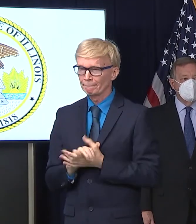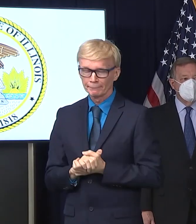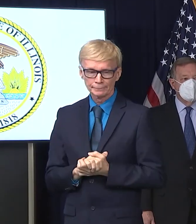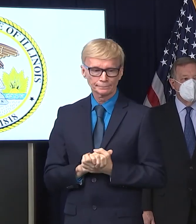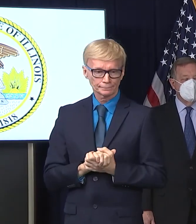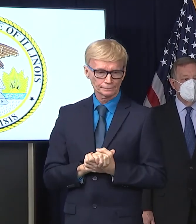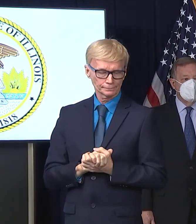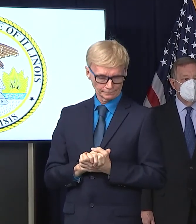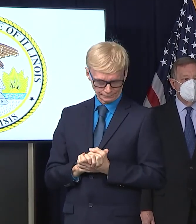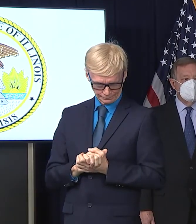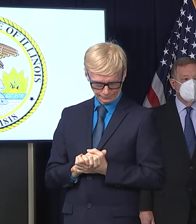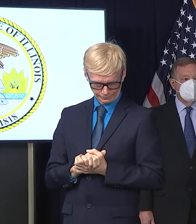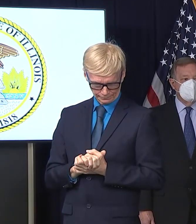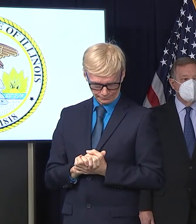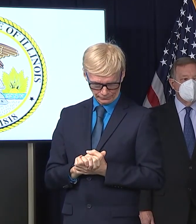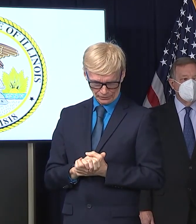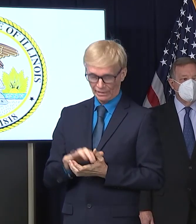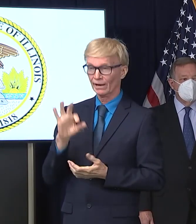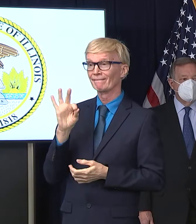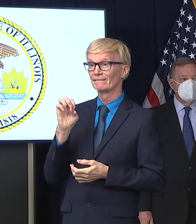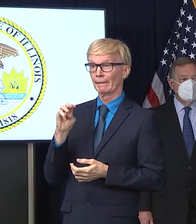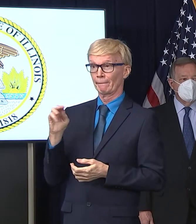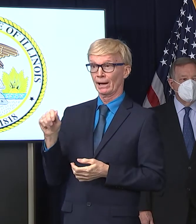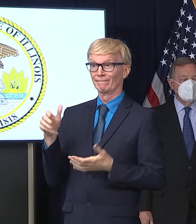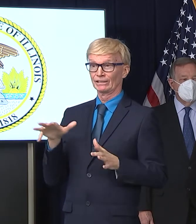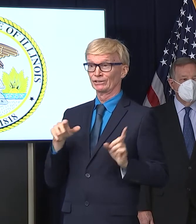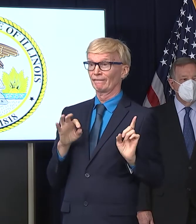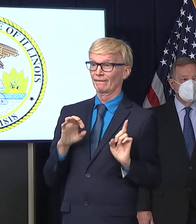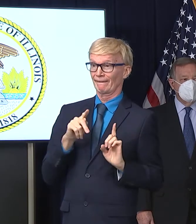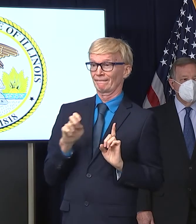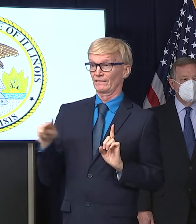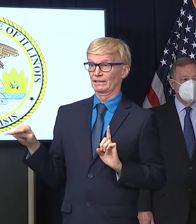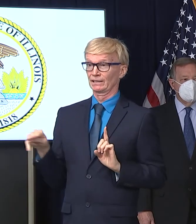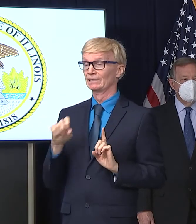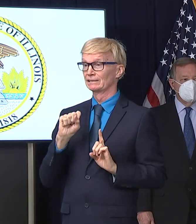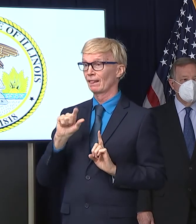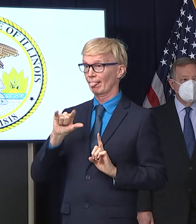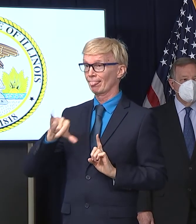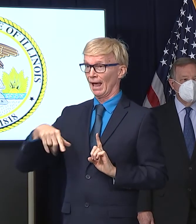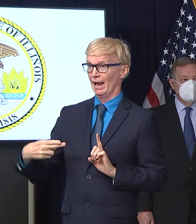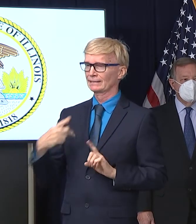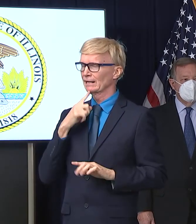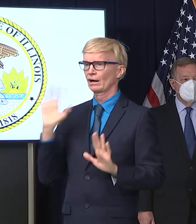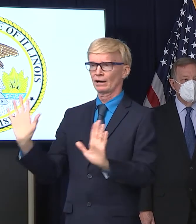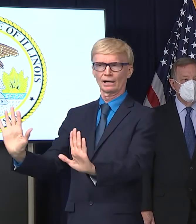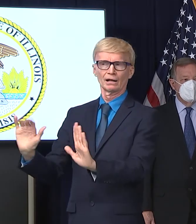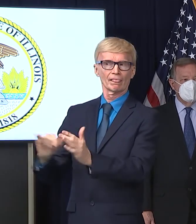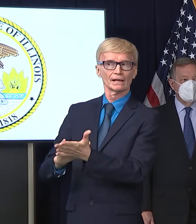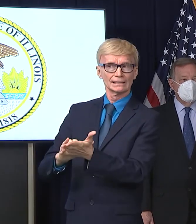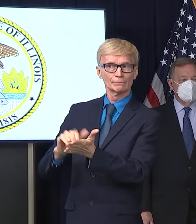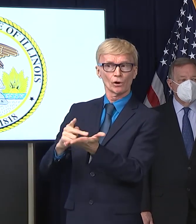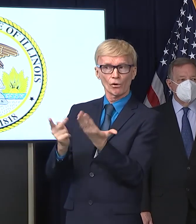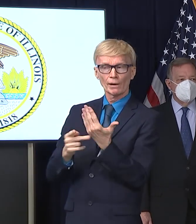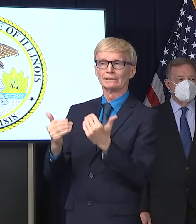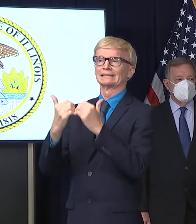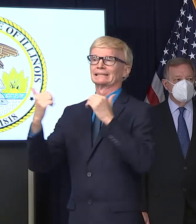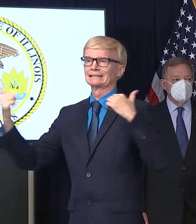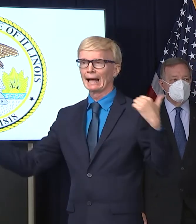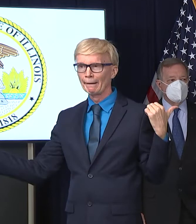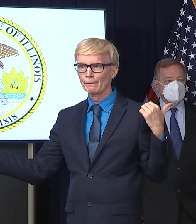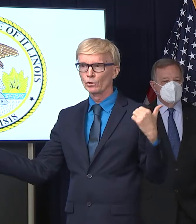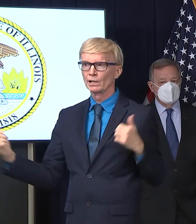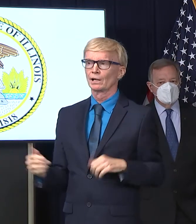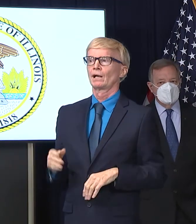the FEMA, Kevin Sligh, who said this is separate and apart from the allocation that would